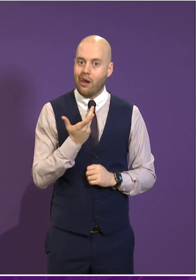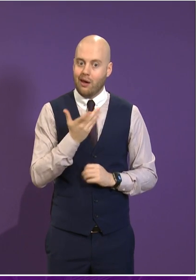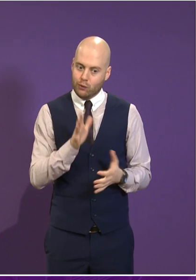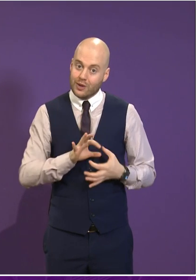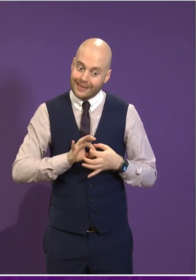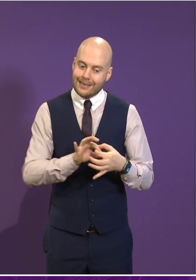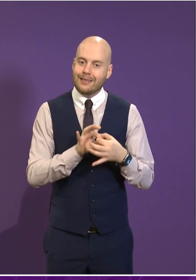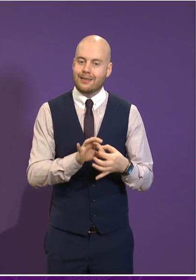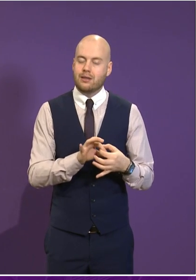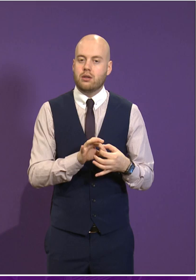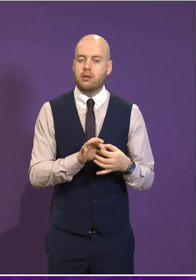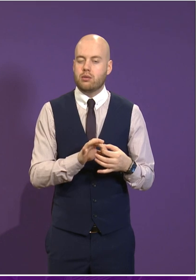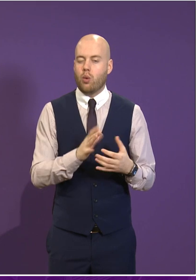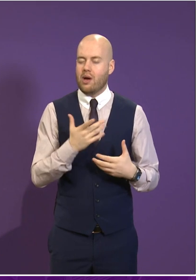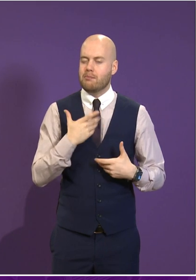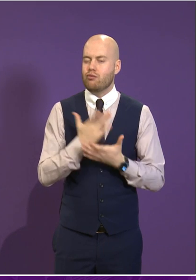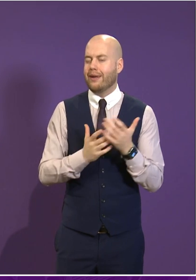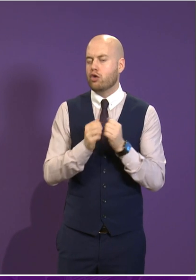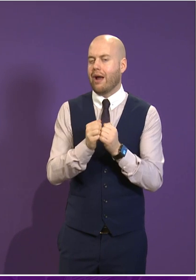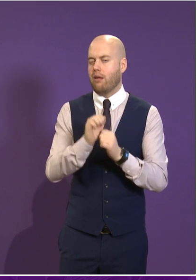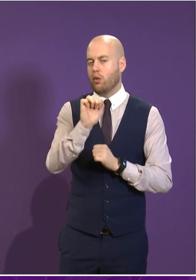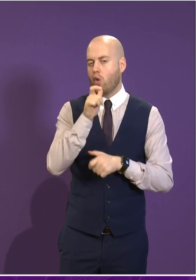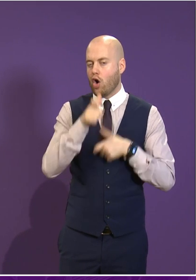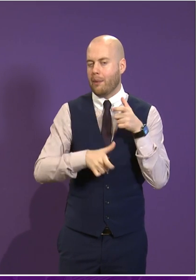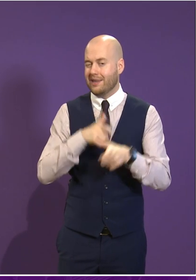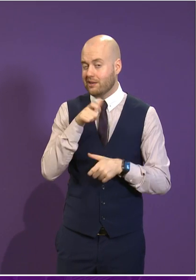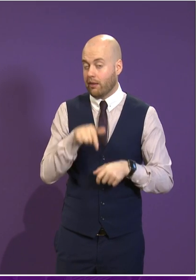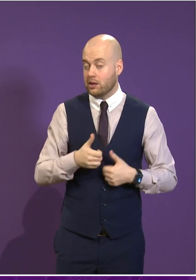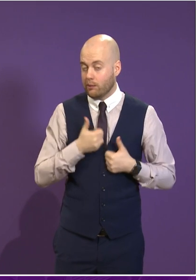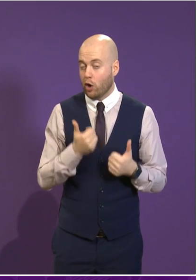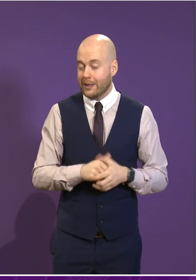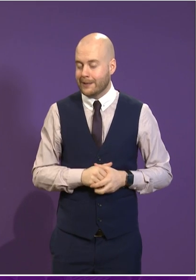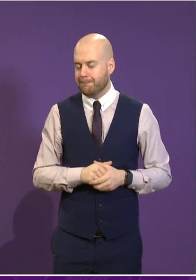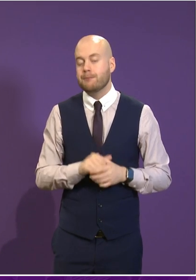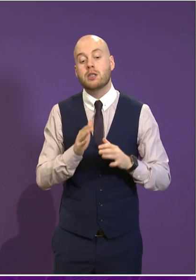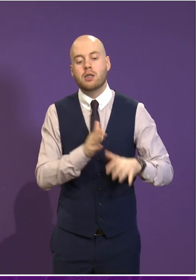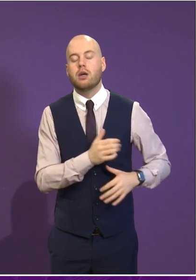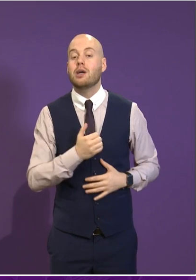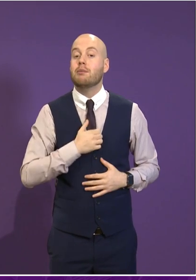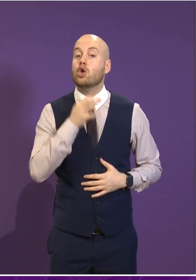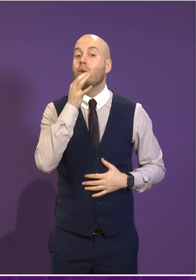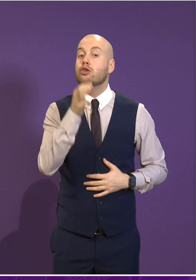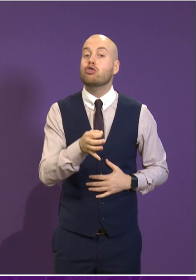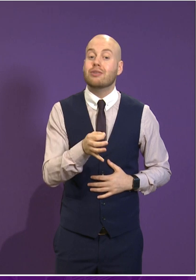need to do work on. But I'm grateful for the comments that she's made this morning. My question is actually aimed at the Minister.